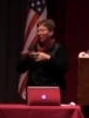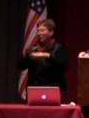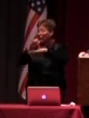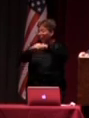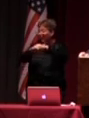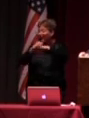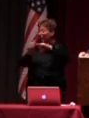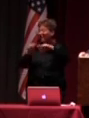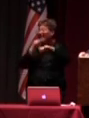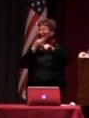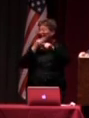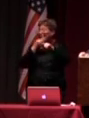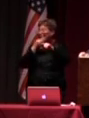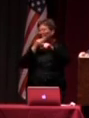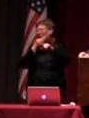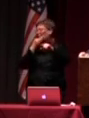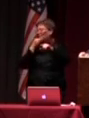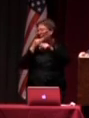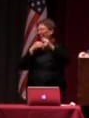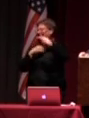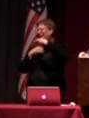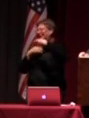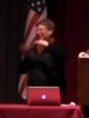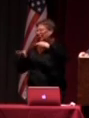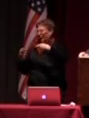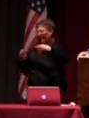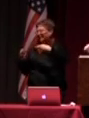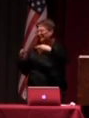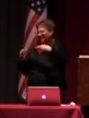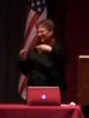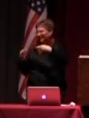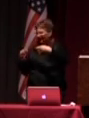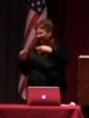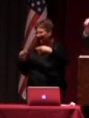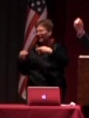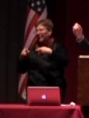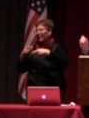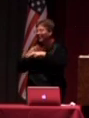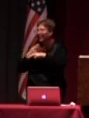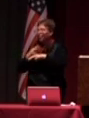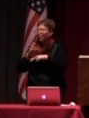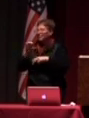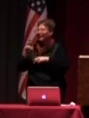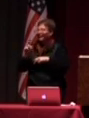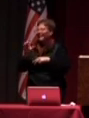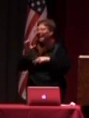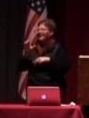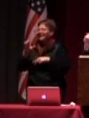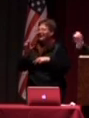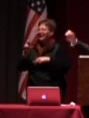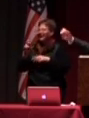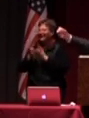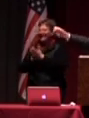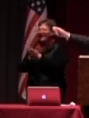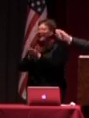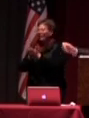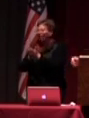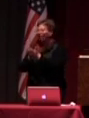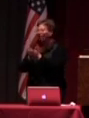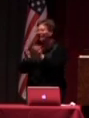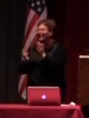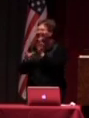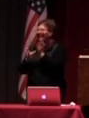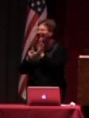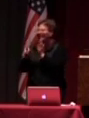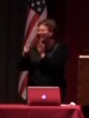naval expertise counted for much more. France's Admiral Villeneuve used the classic naval technique of assembling his ships into one long, long,